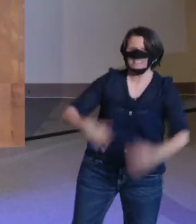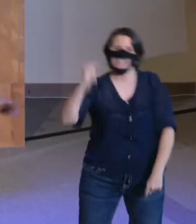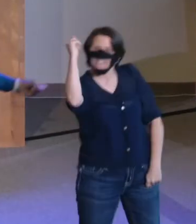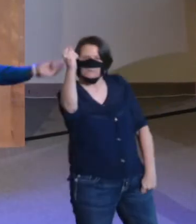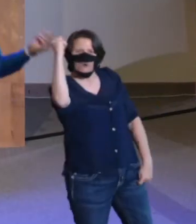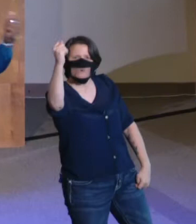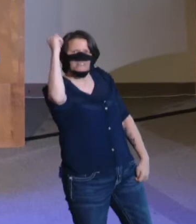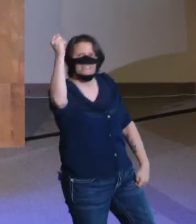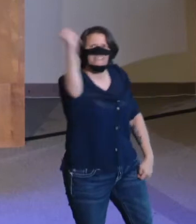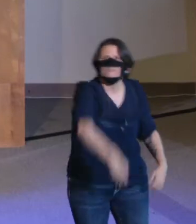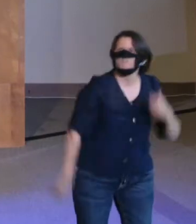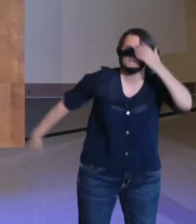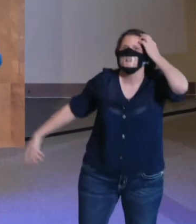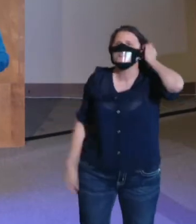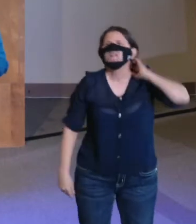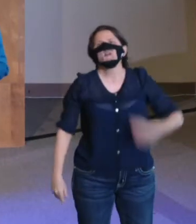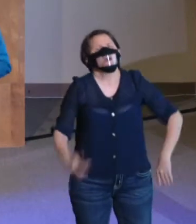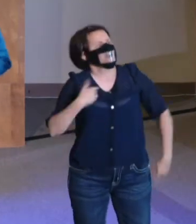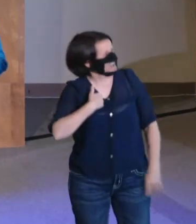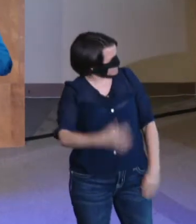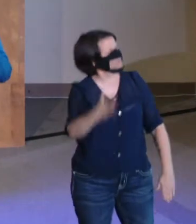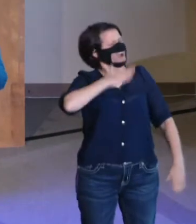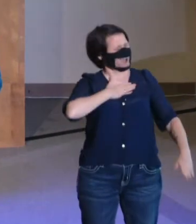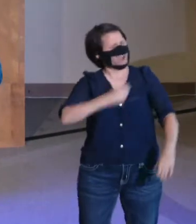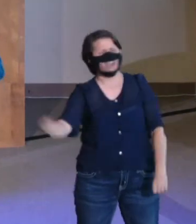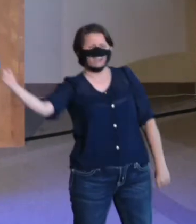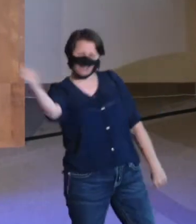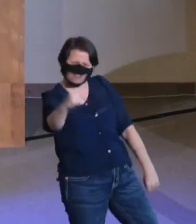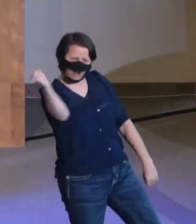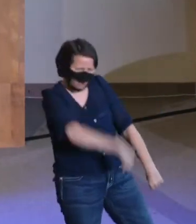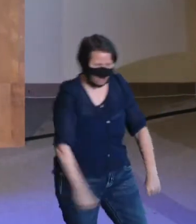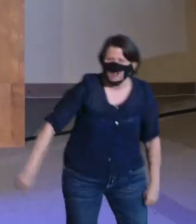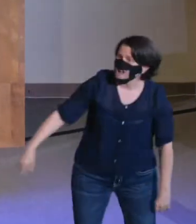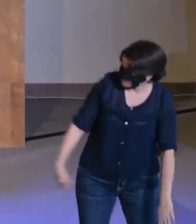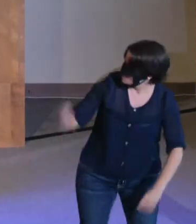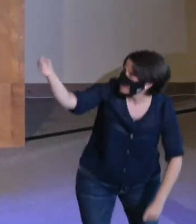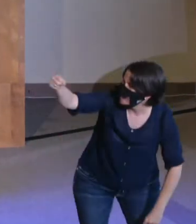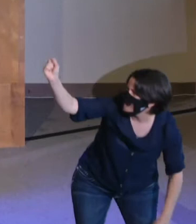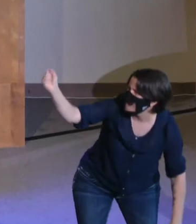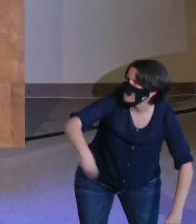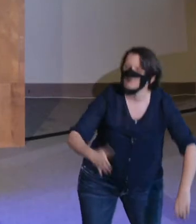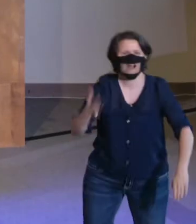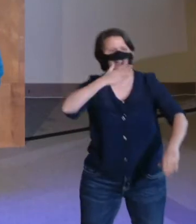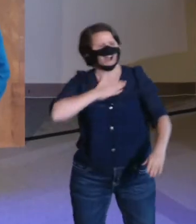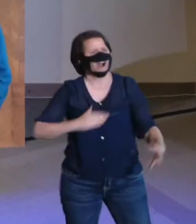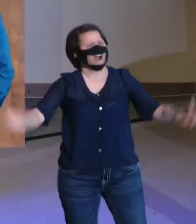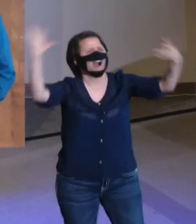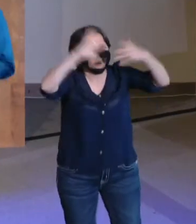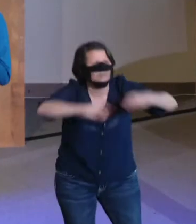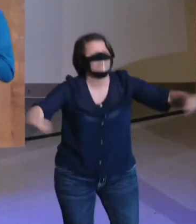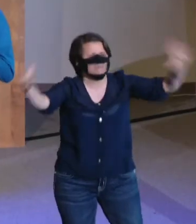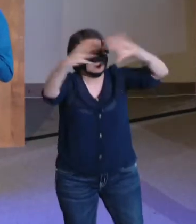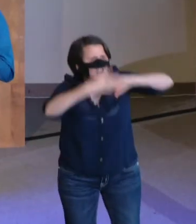got a testimony. It's my hey. Said it's my It's my testimony. I